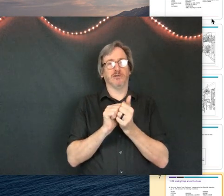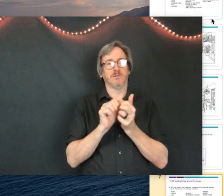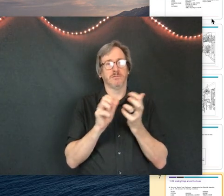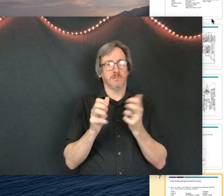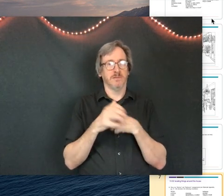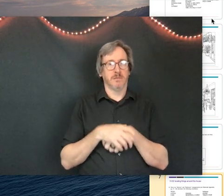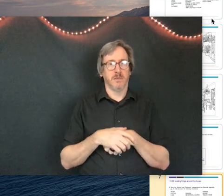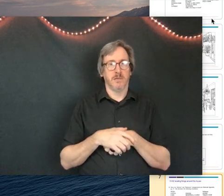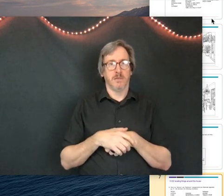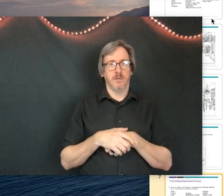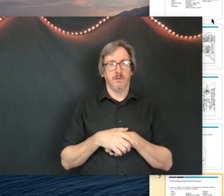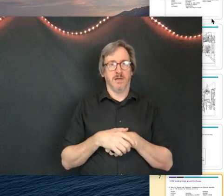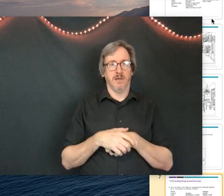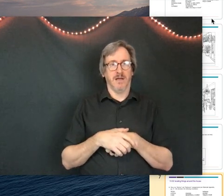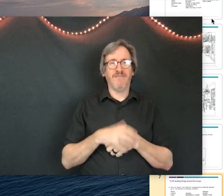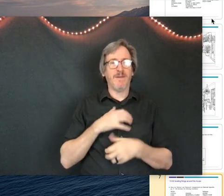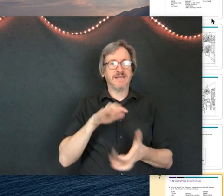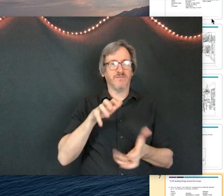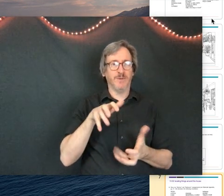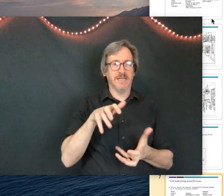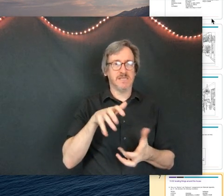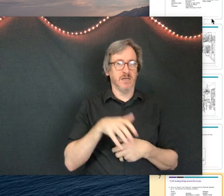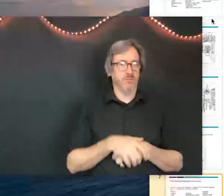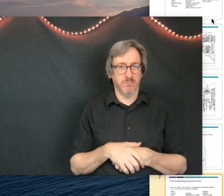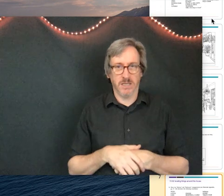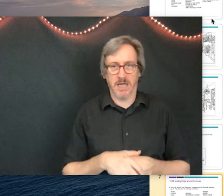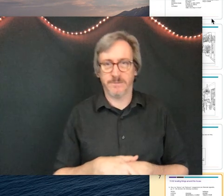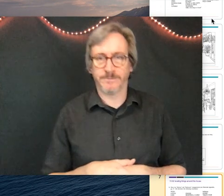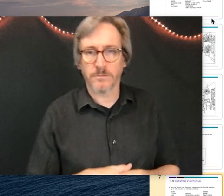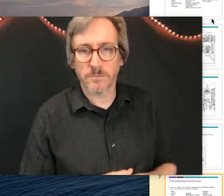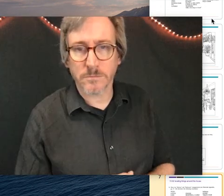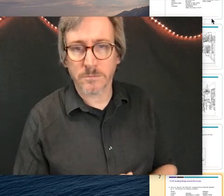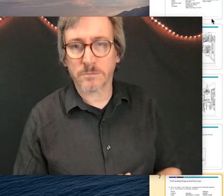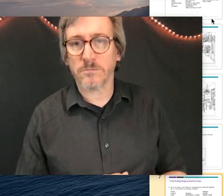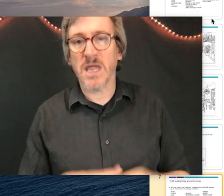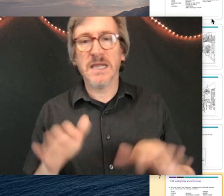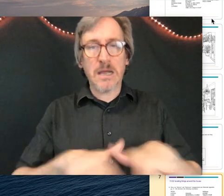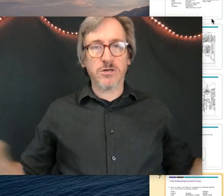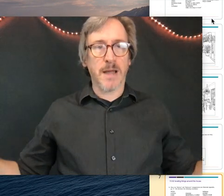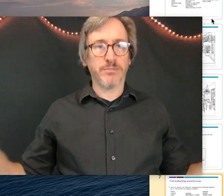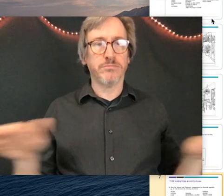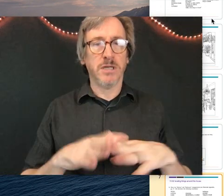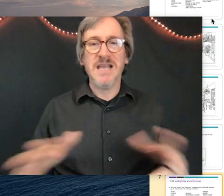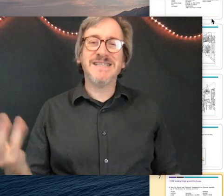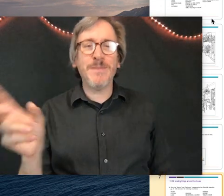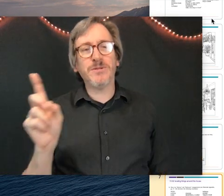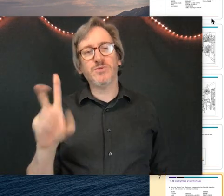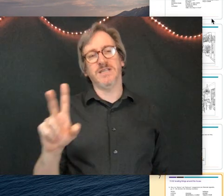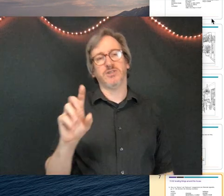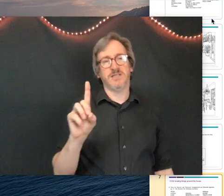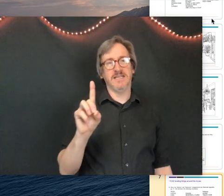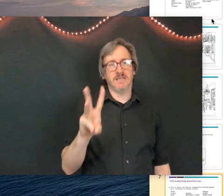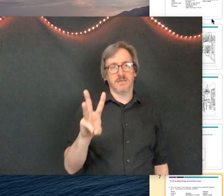Dishwasher. I find myself doing this though a lot. Countertop. Some